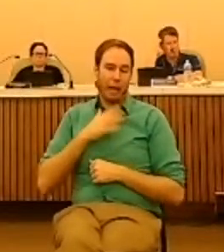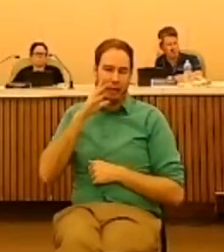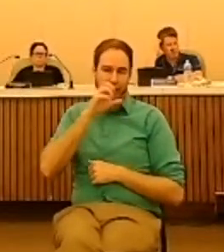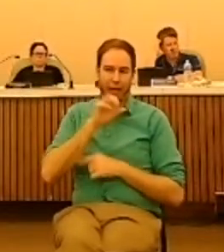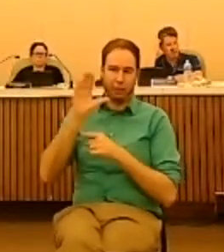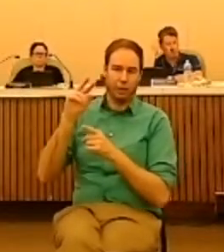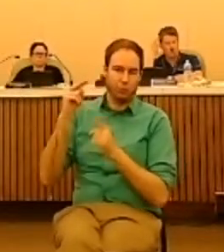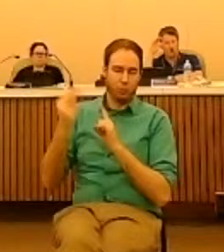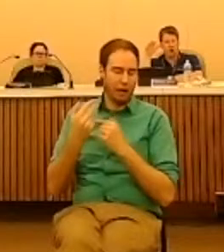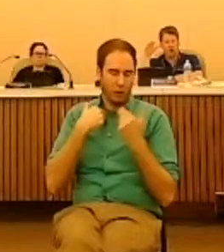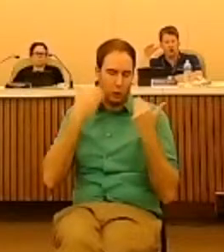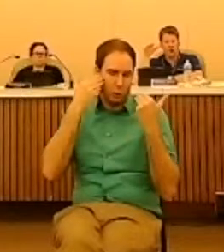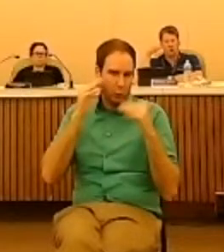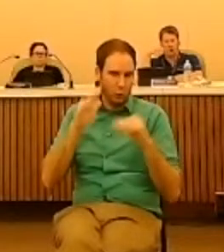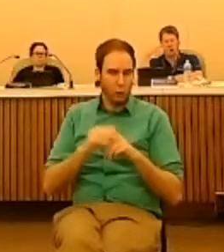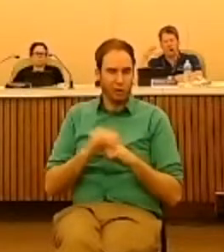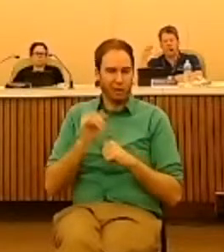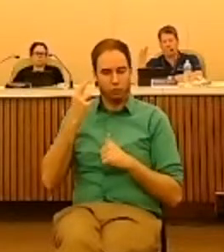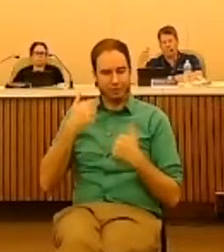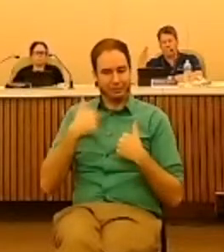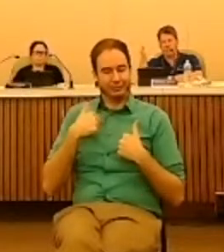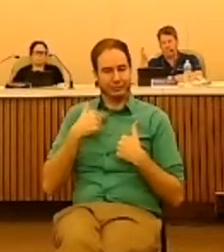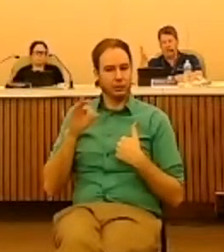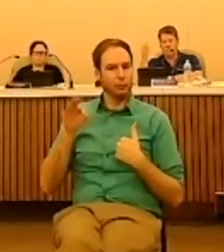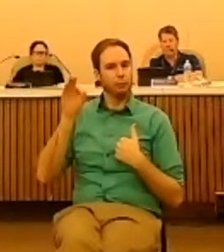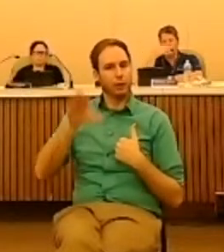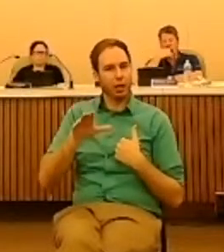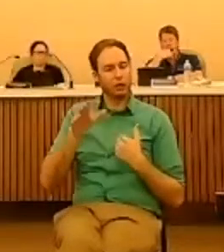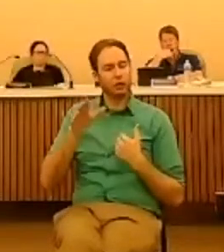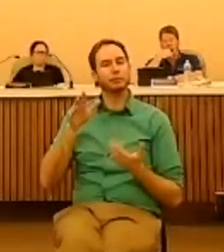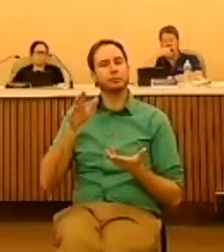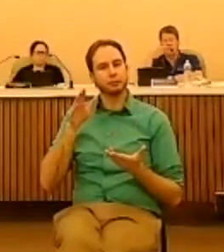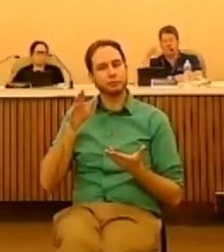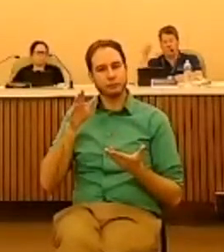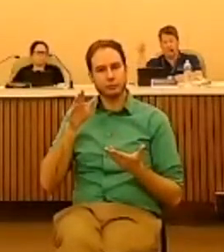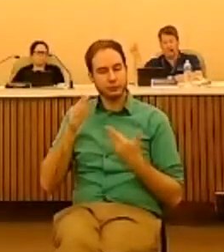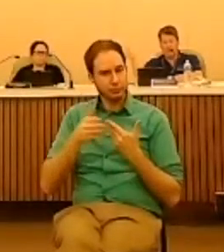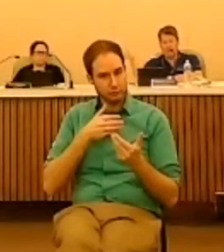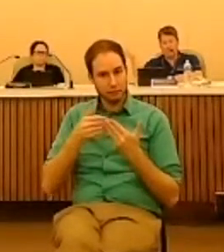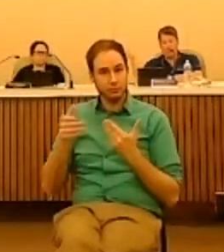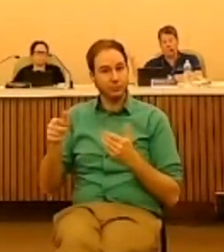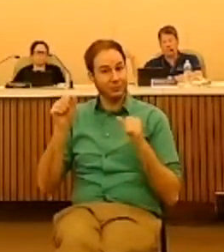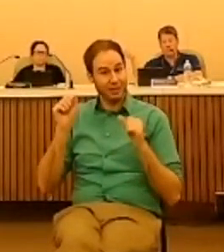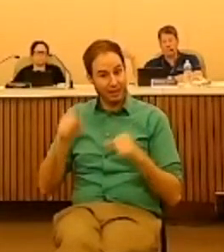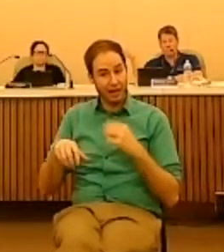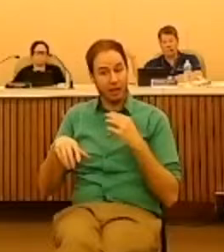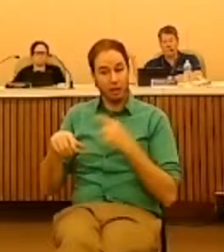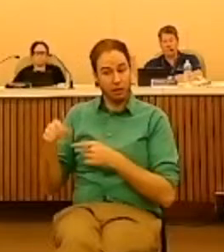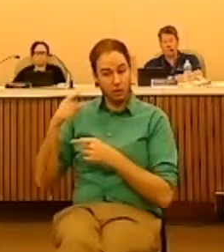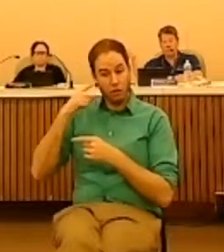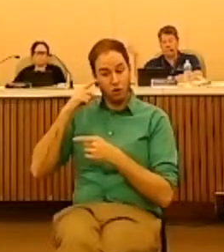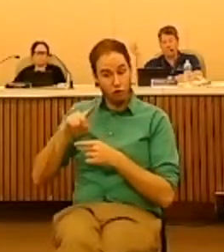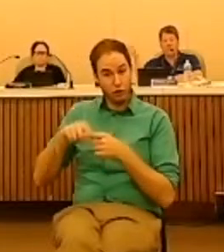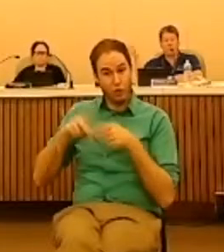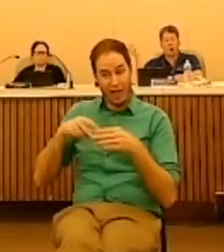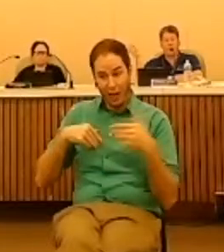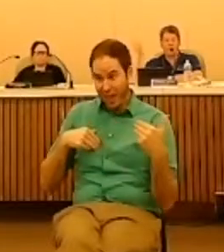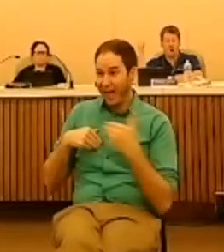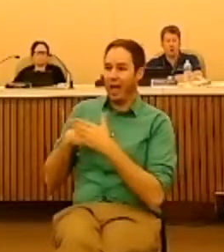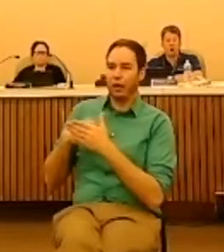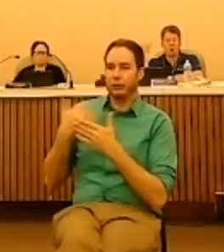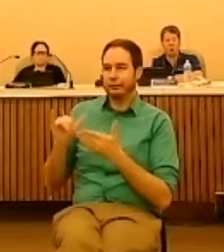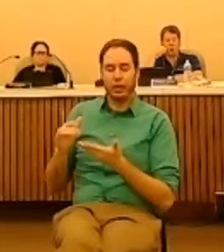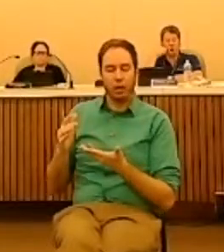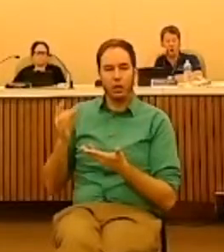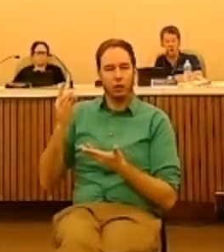know, but like I said, that's why I brought up the point about even if they can get the rugby club to agree to it, it still may not